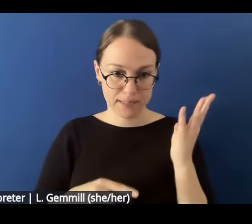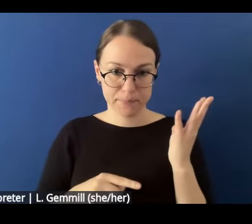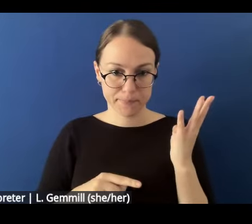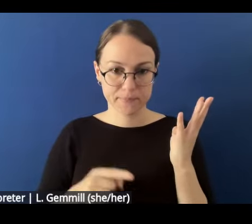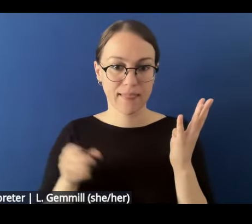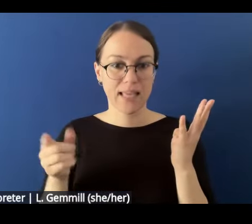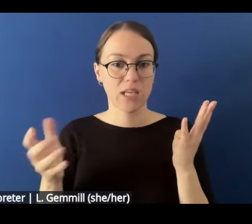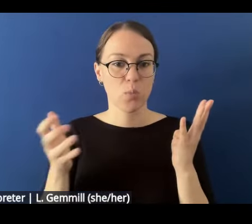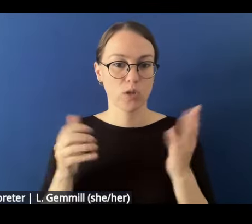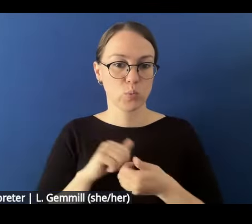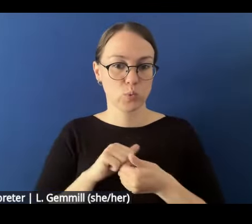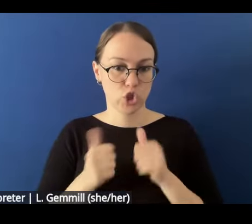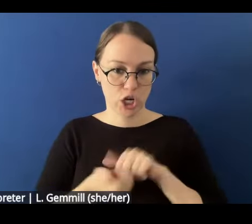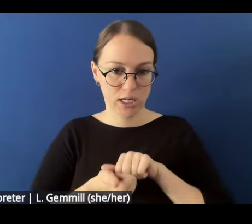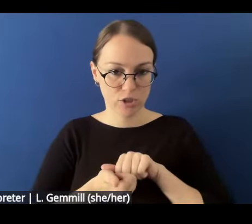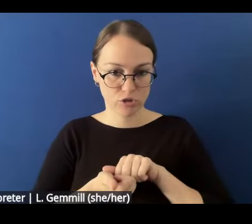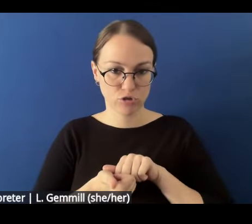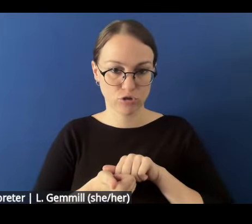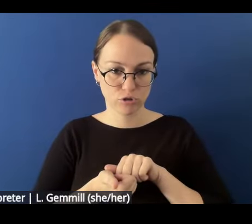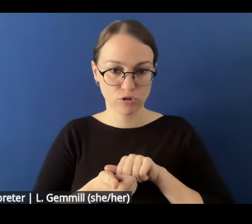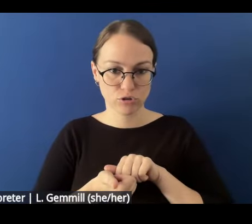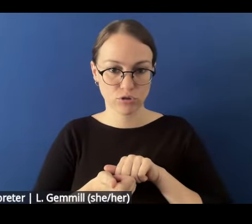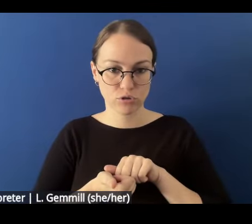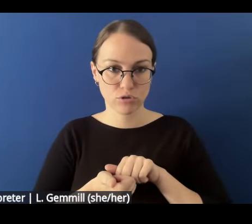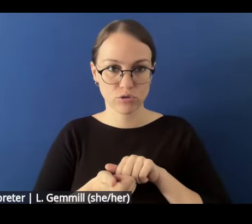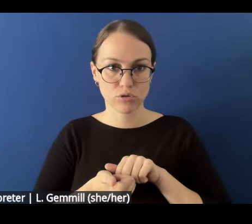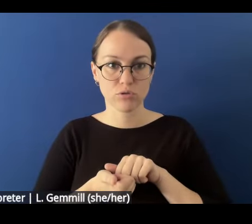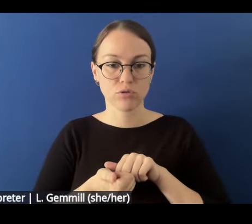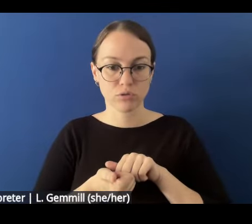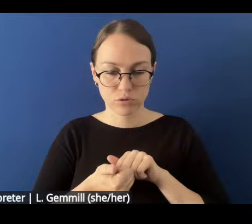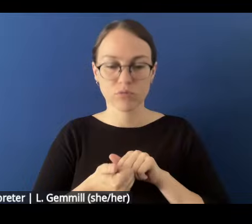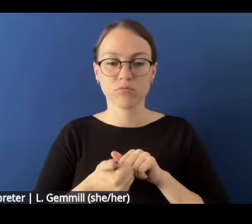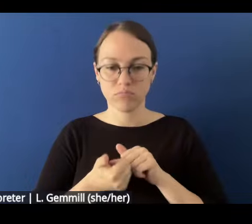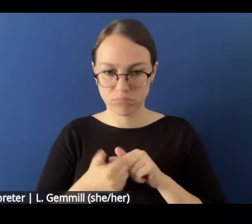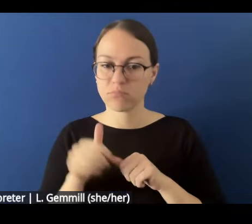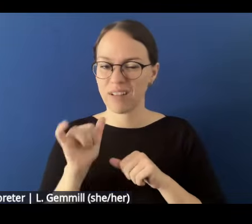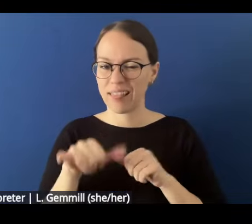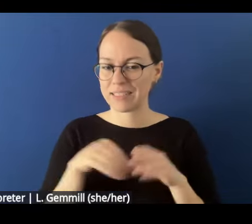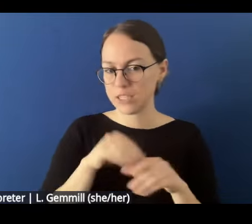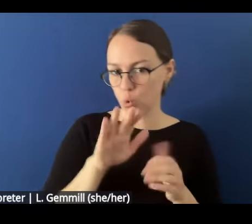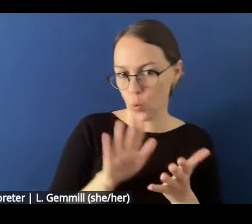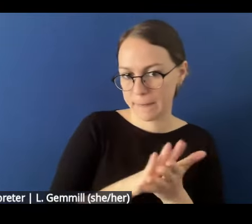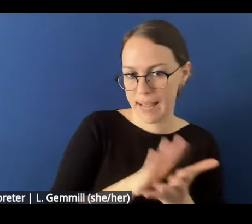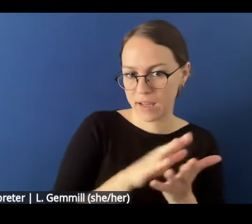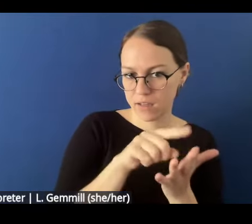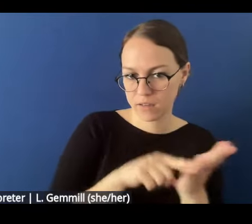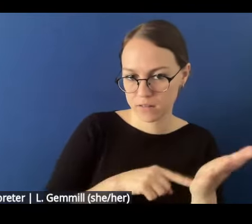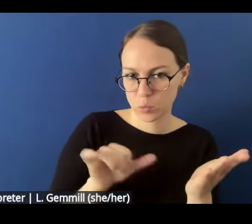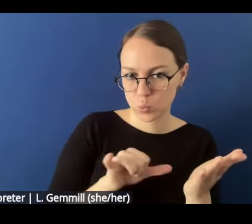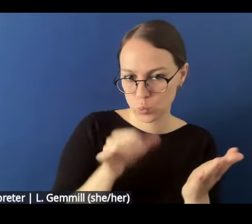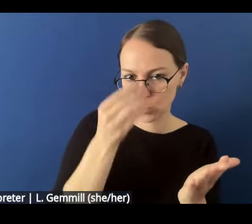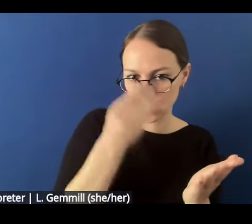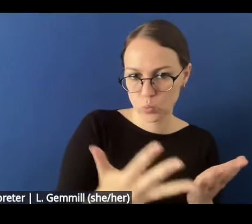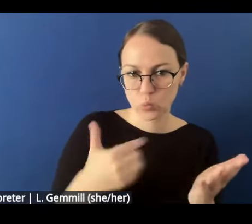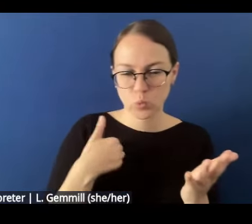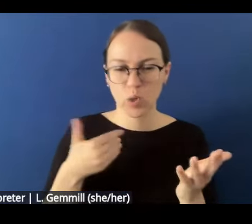change. And that is also, it's also in your packet as well. So I'll kind of run through those